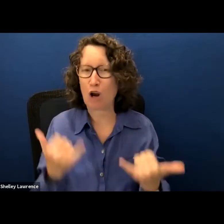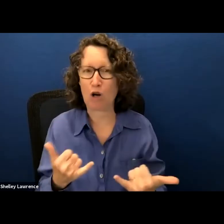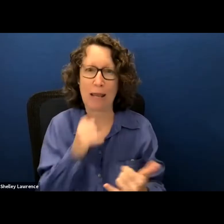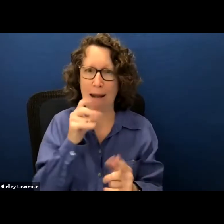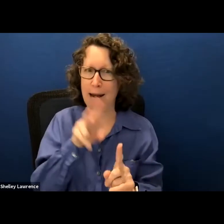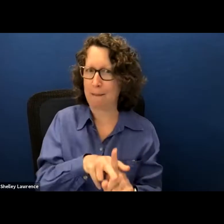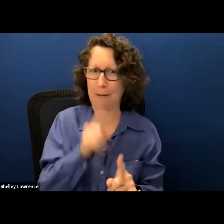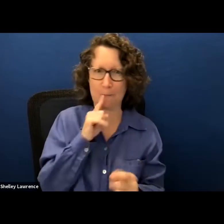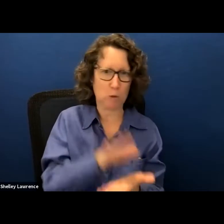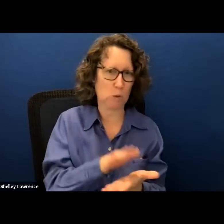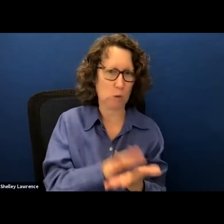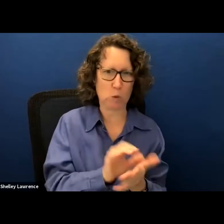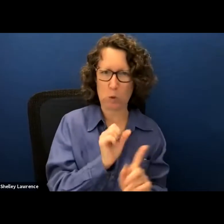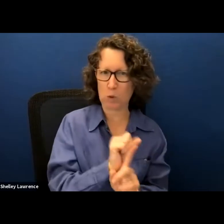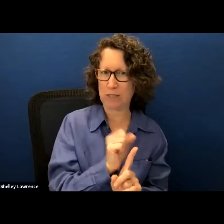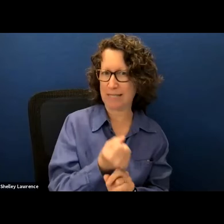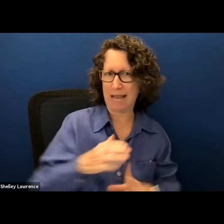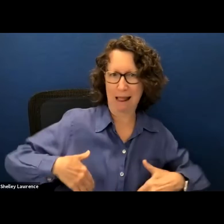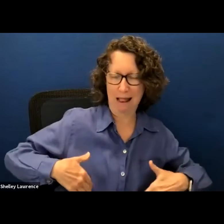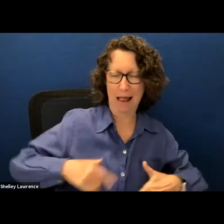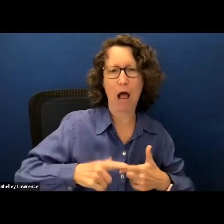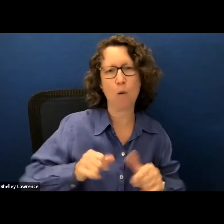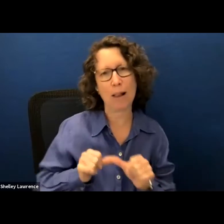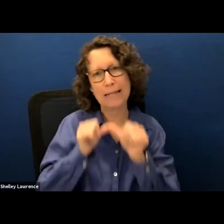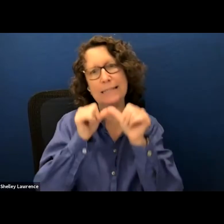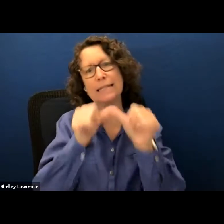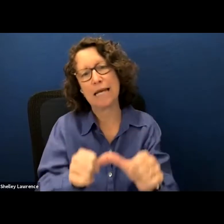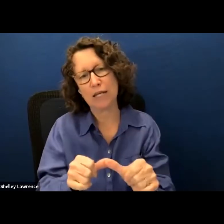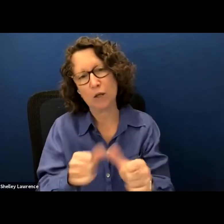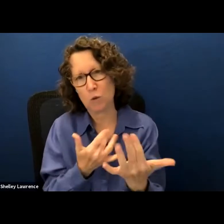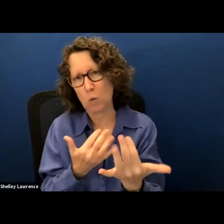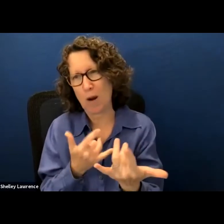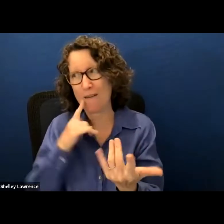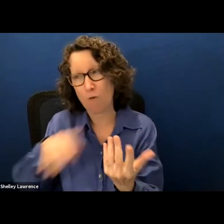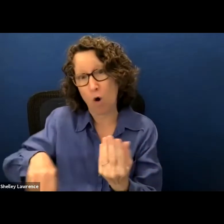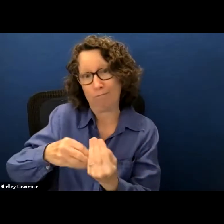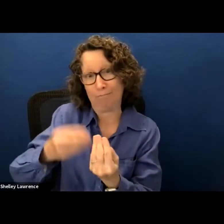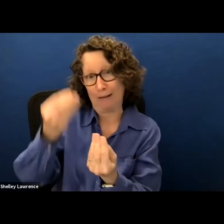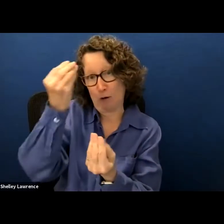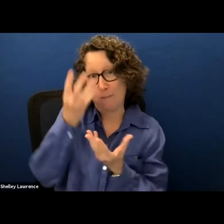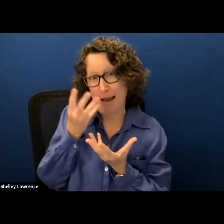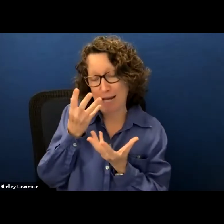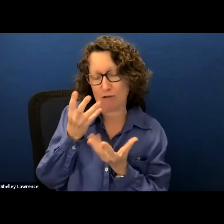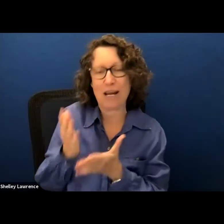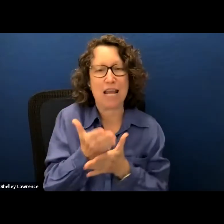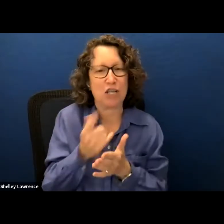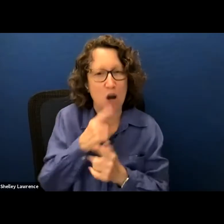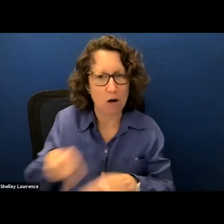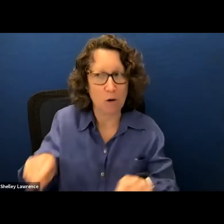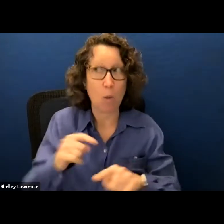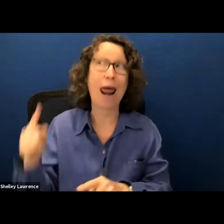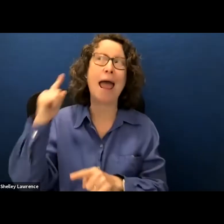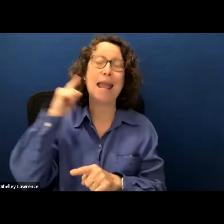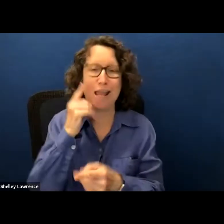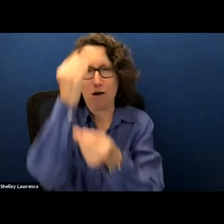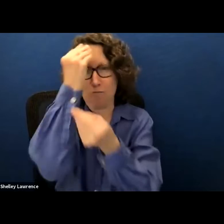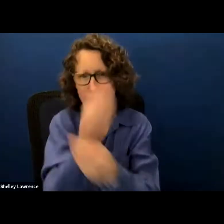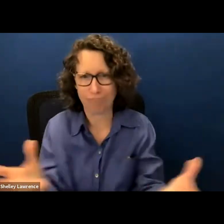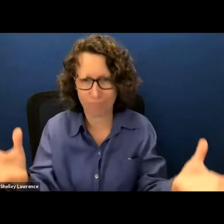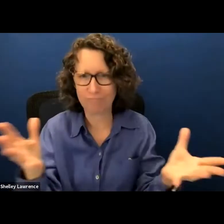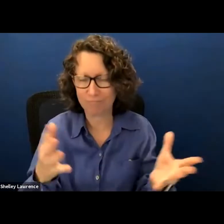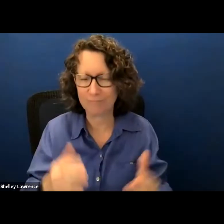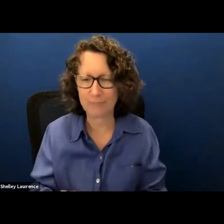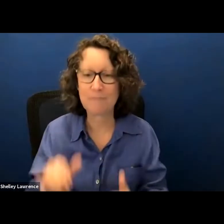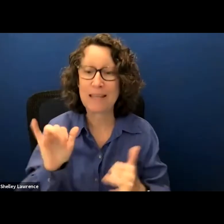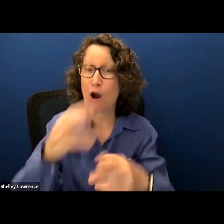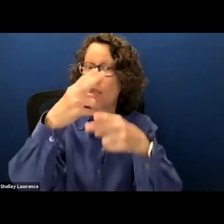applicable to school sites, and I will continue to wait for additional information and share it with everyone as soon as it becomes available. Here